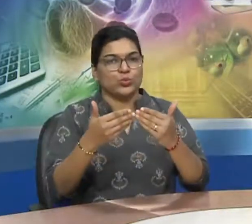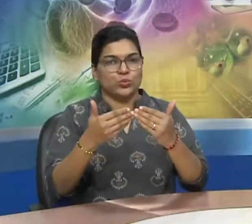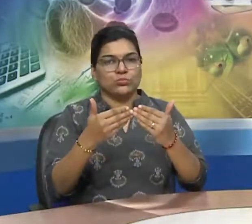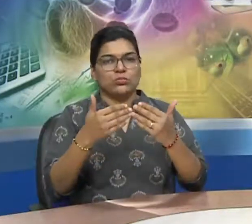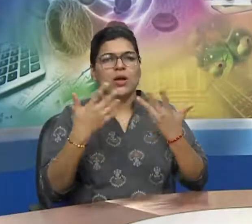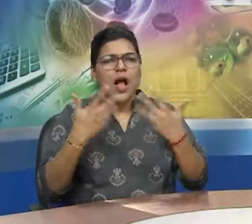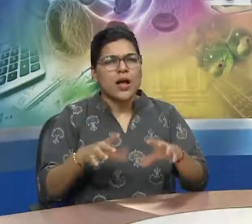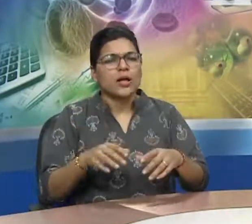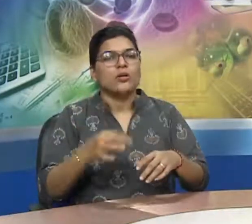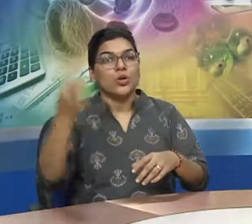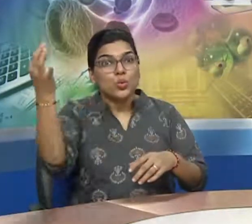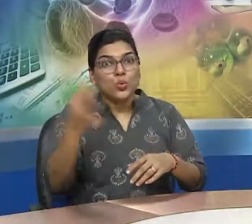Introduced.